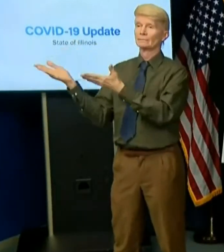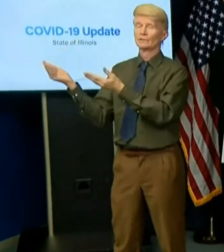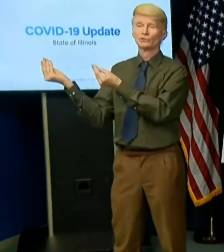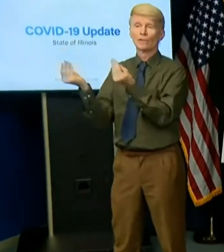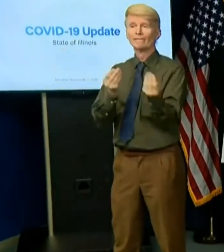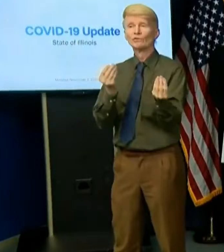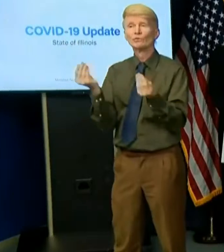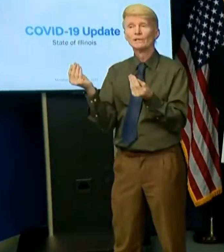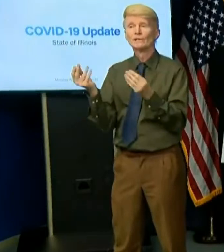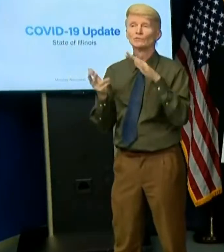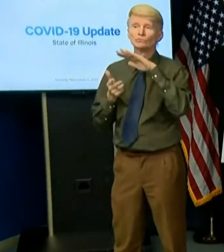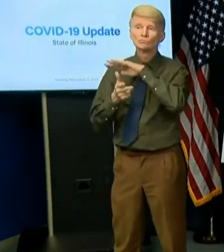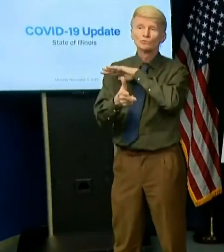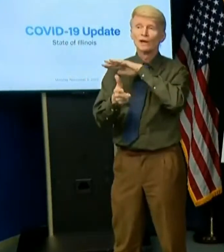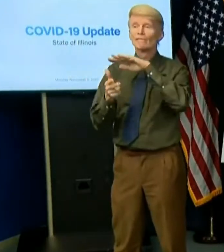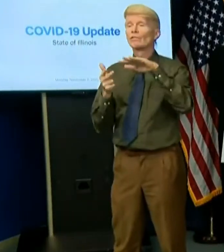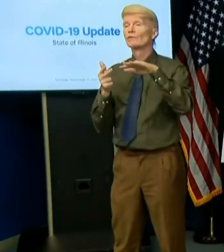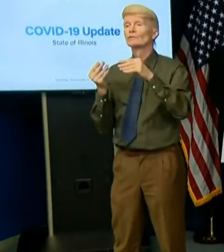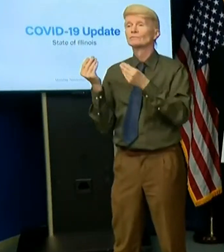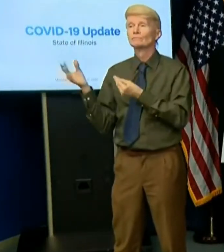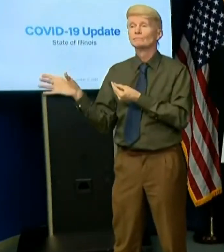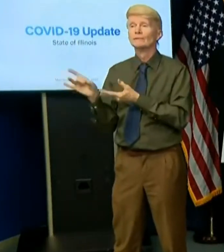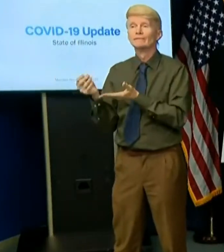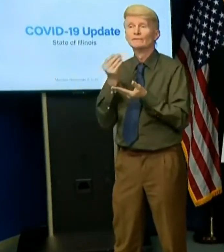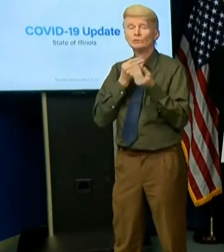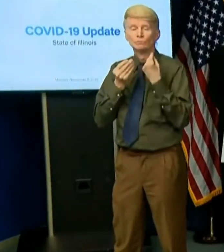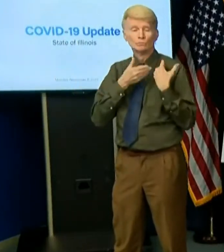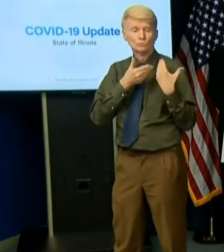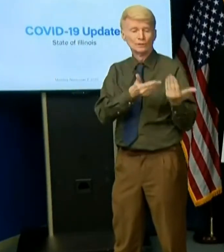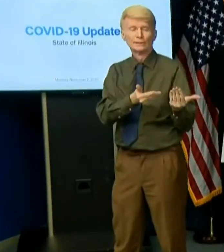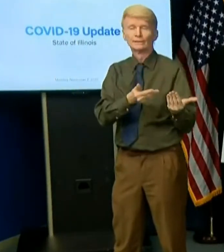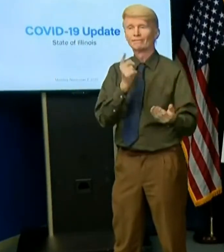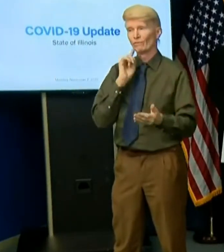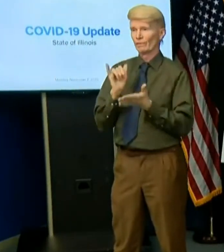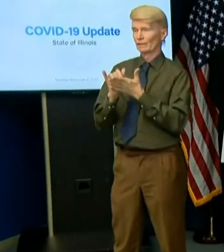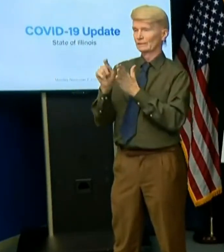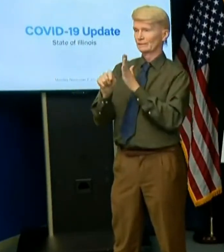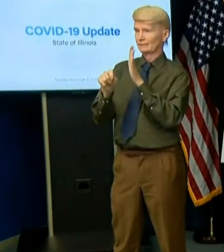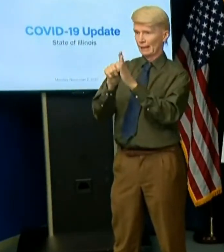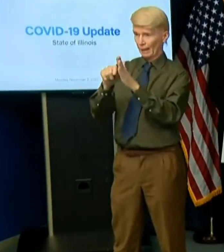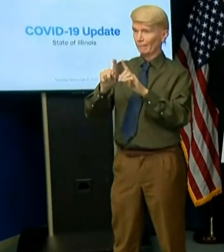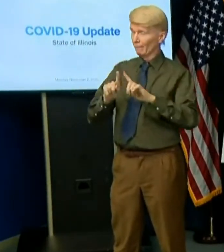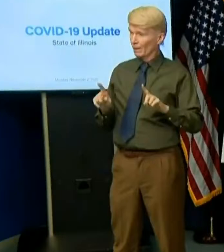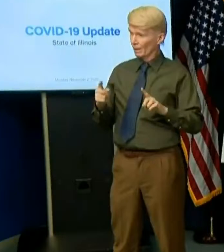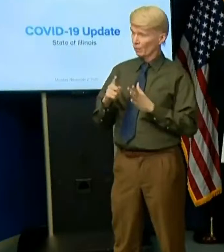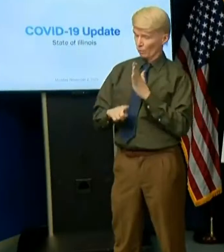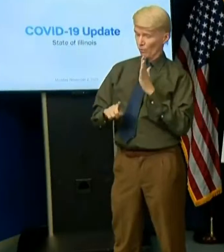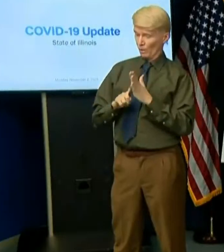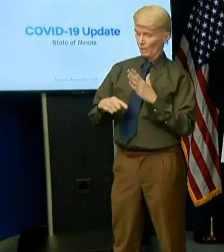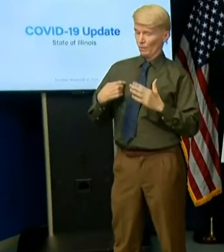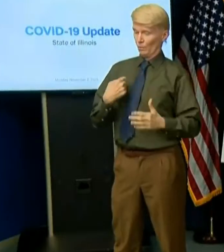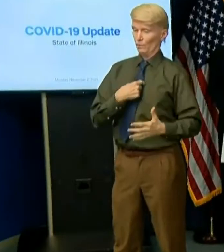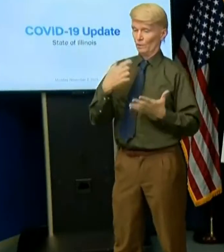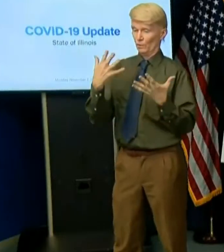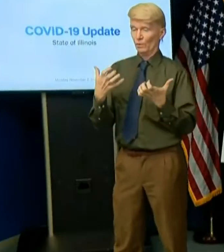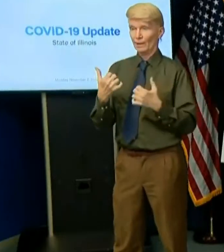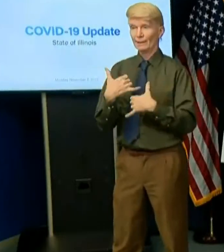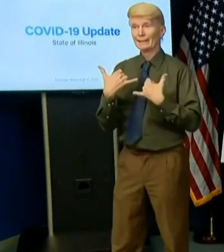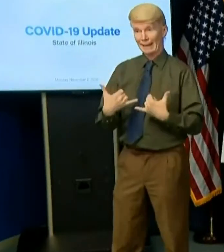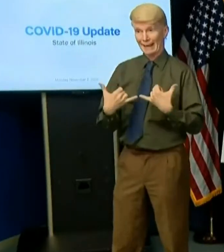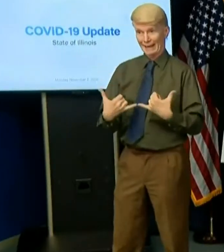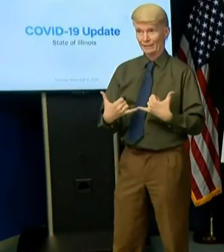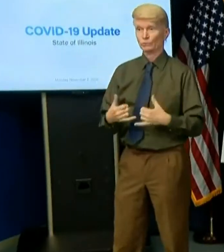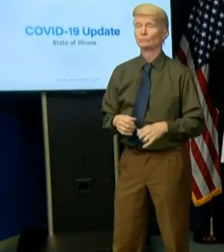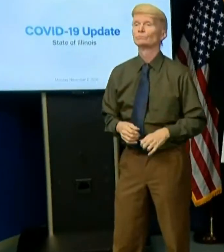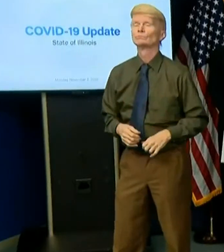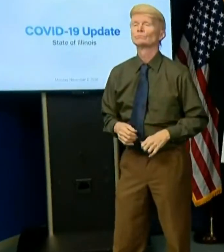or drive-through during this difficult period. And what we're asking is that the enforcement be brought where people are not